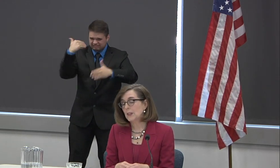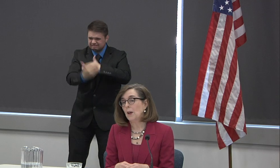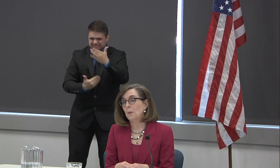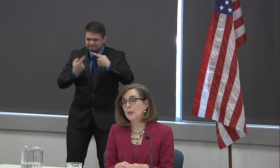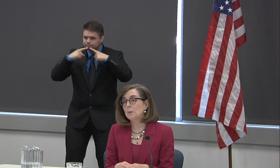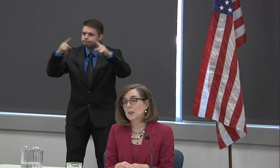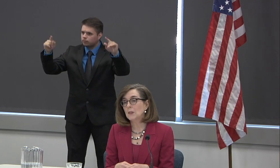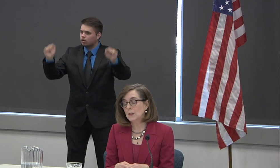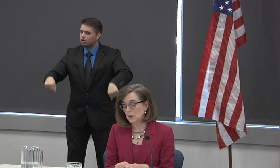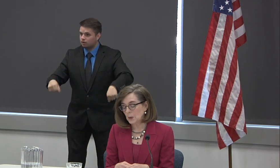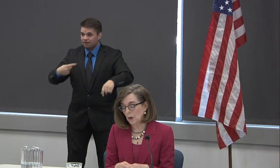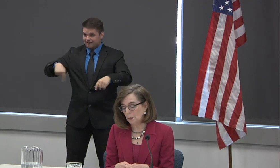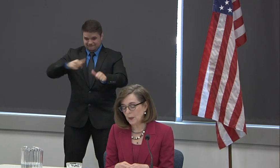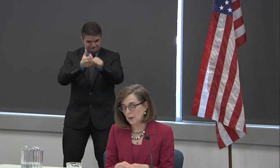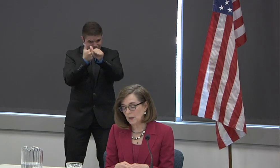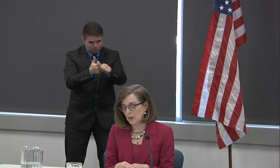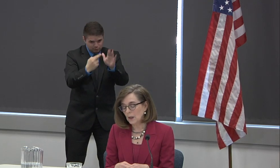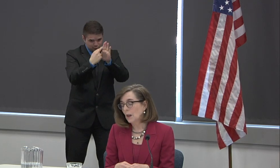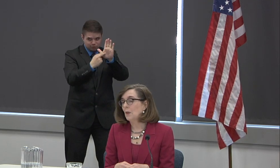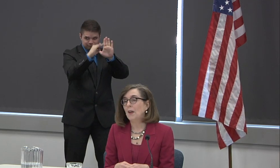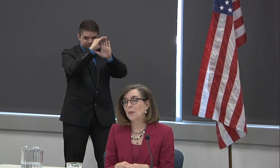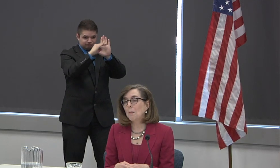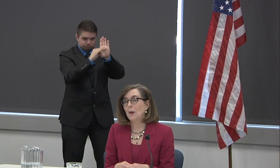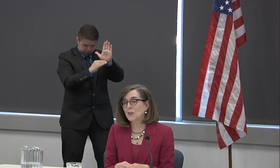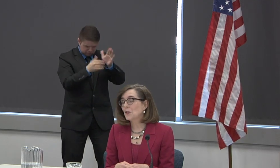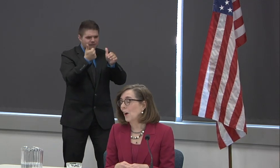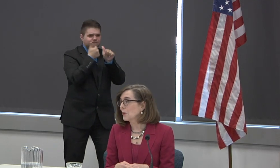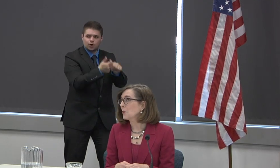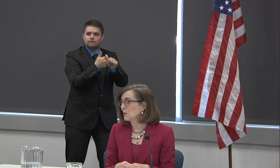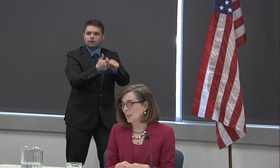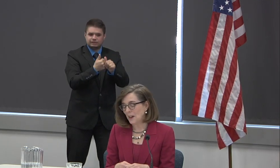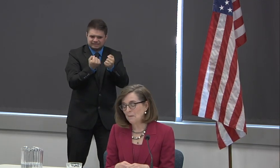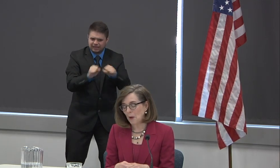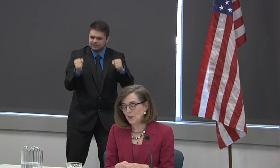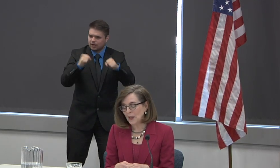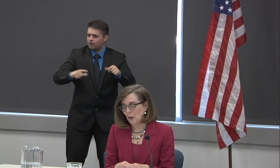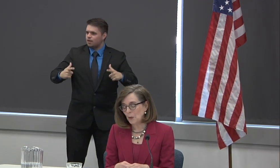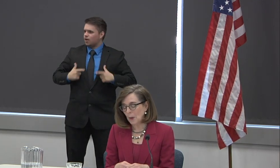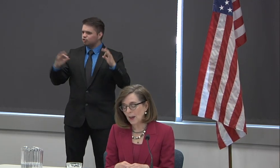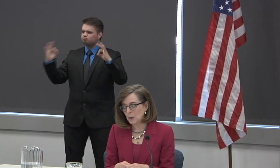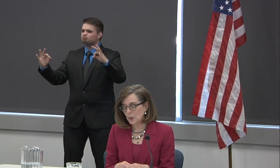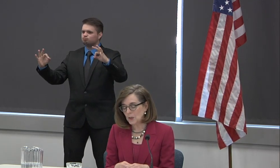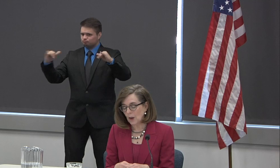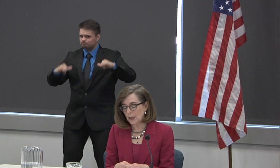to help these businesses reopen. We've had the best doctors and public health